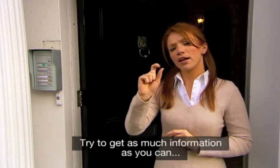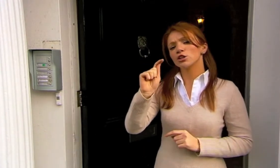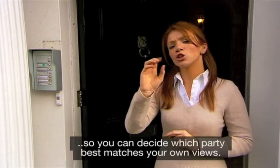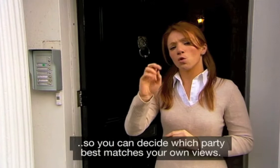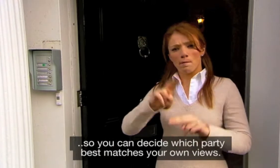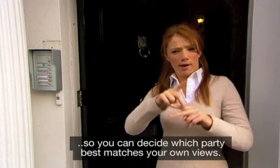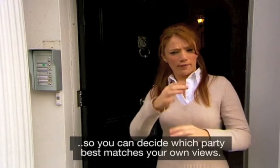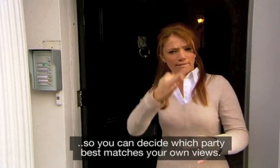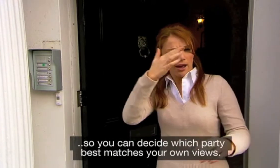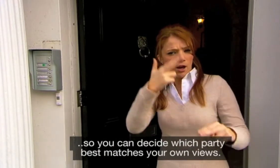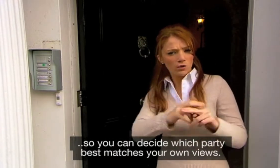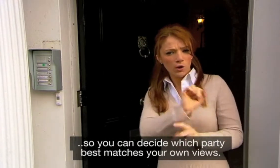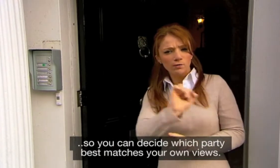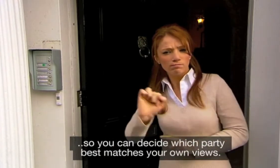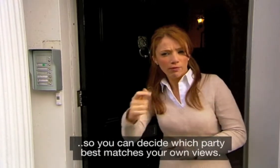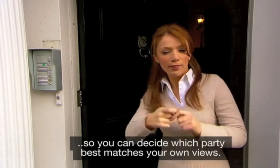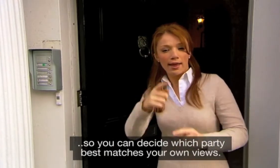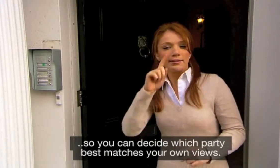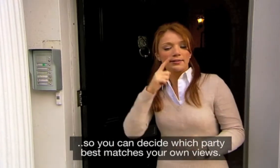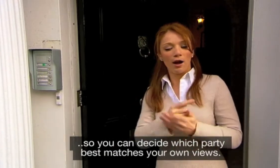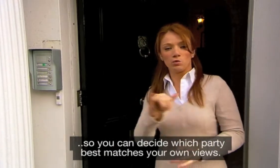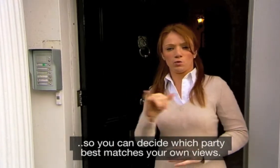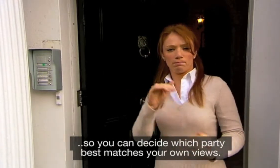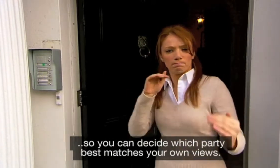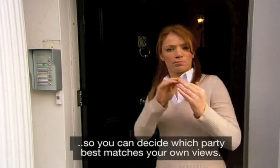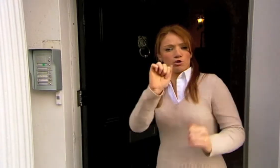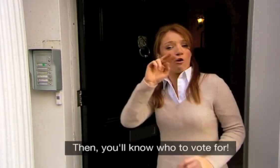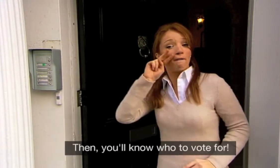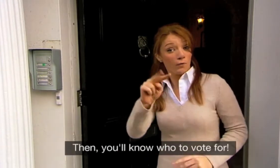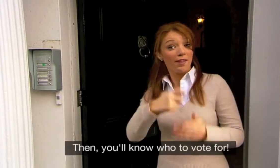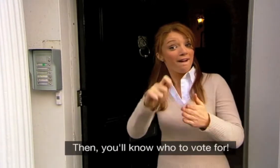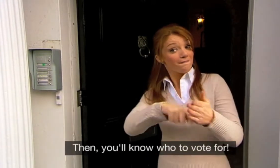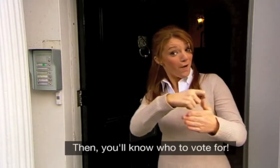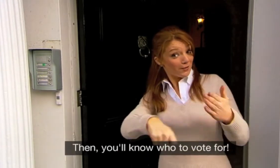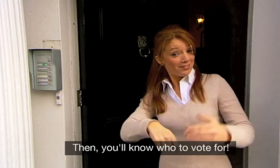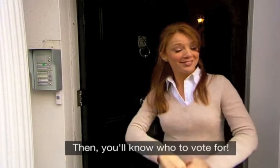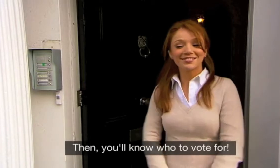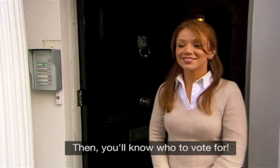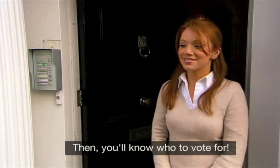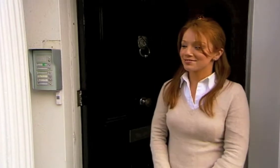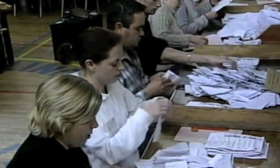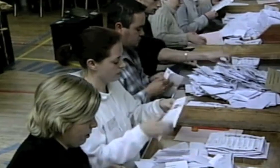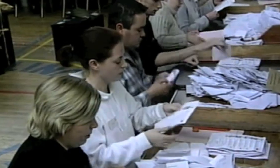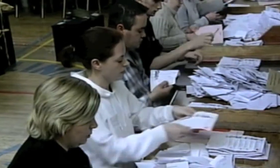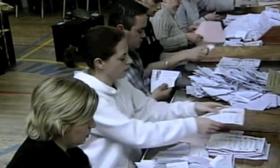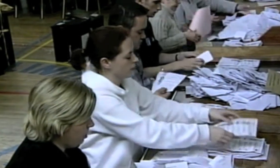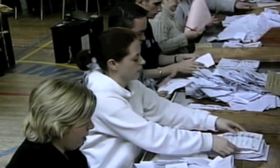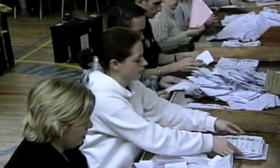so you can decide which party best matches your own views. Then you'll know who to vote for. And in Donegal South West,